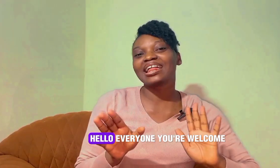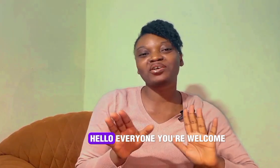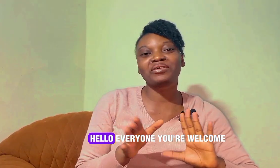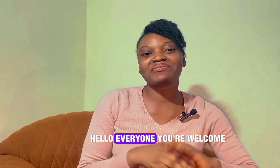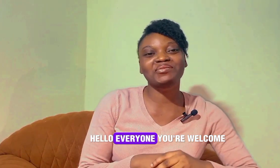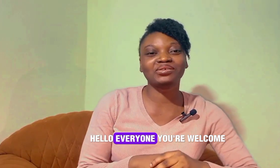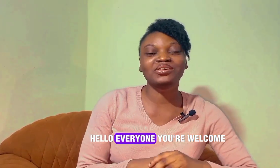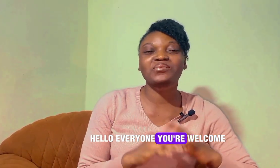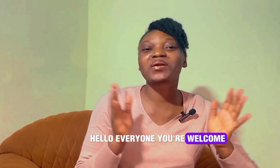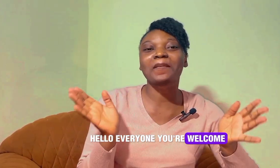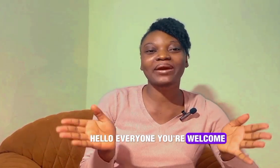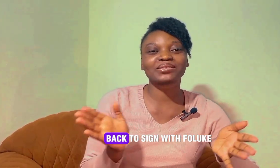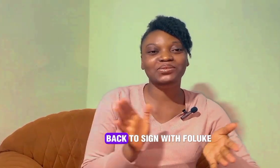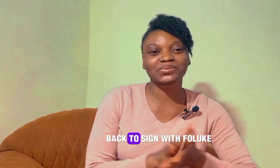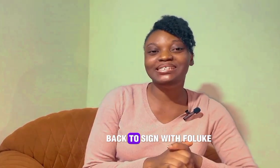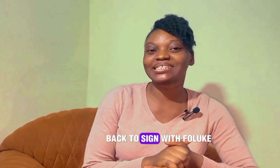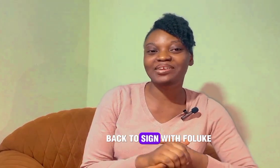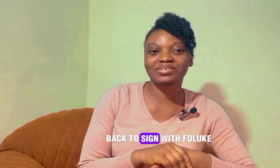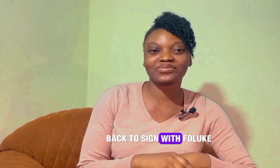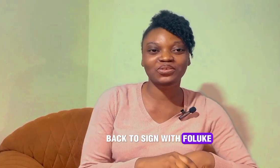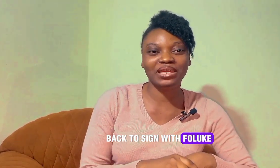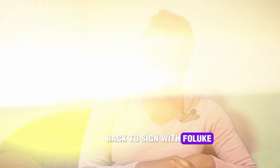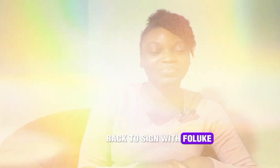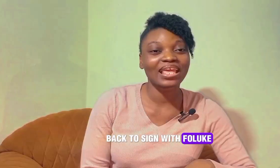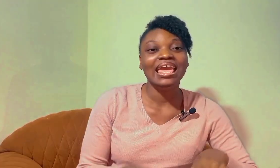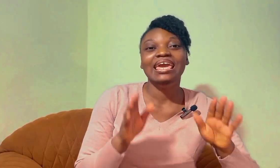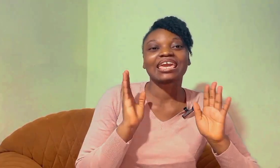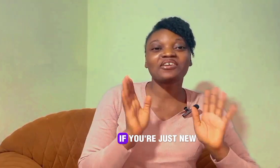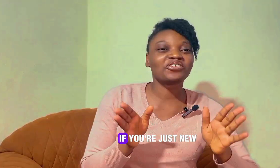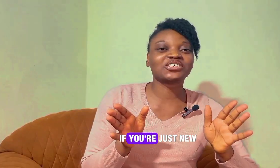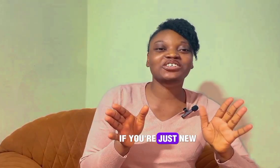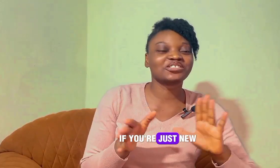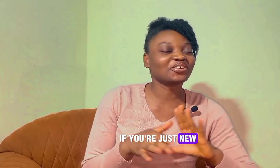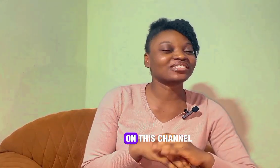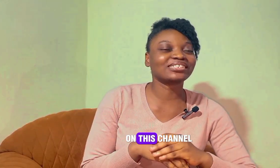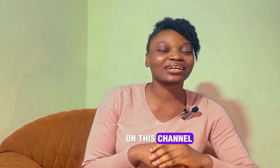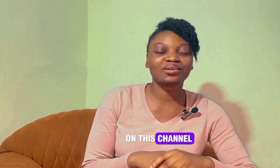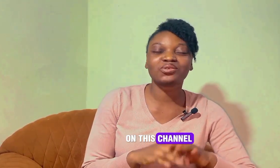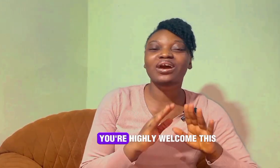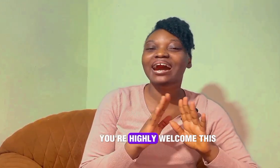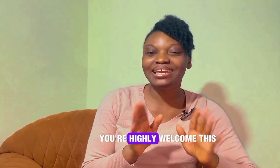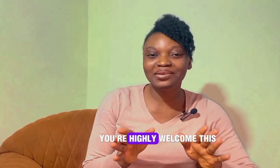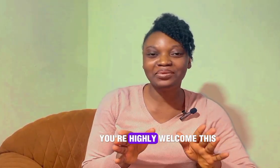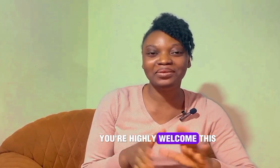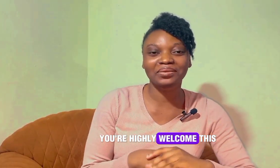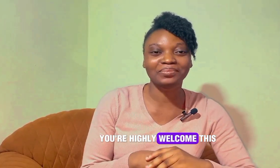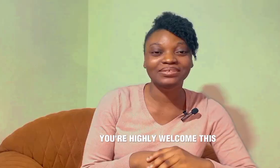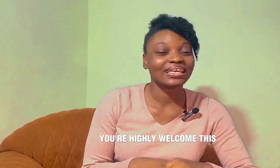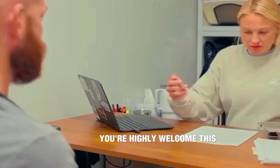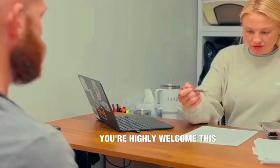Hello everyone, you're welcome back to Sign with Foluke. If you're just new on this channel, you're highly welcome. This